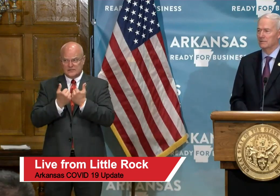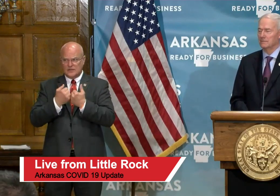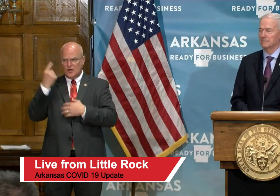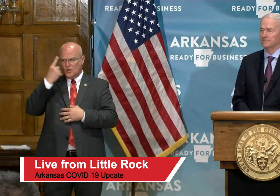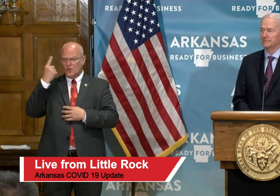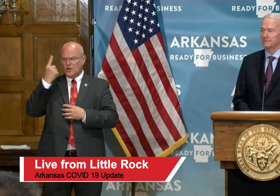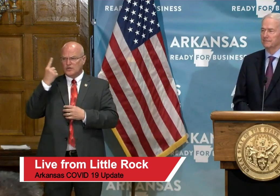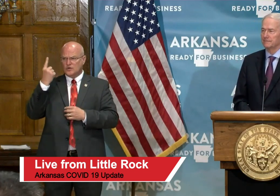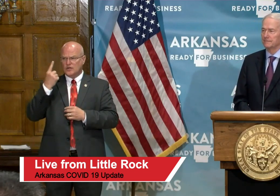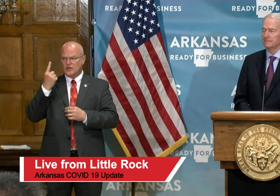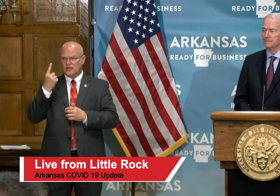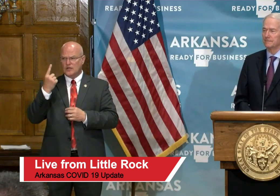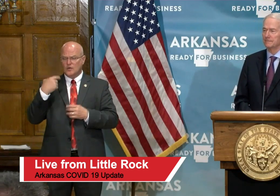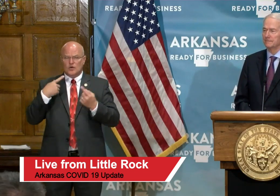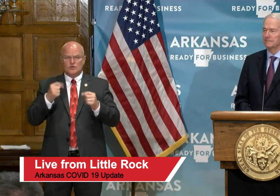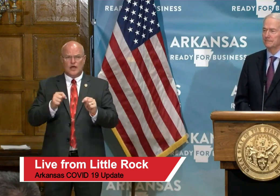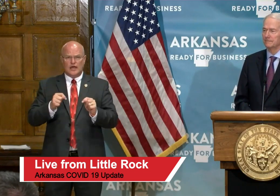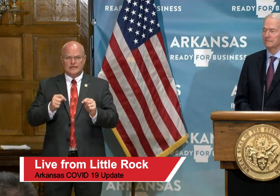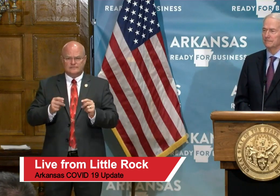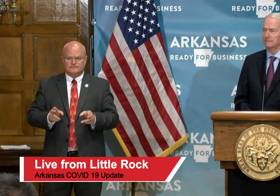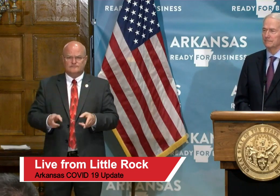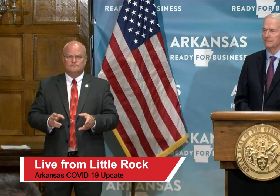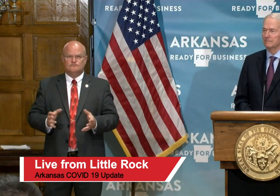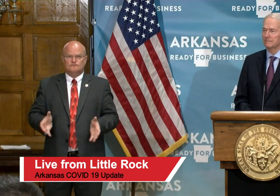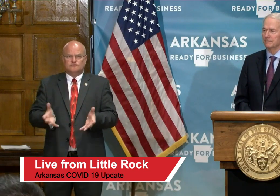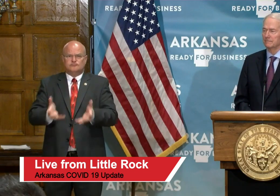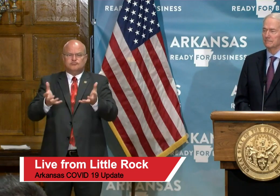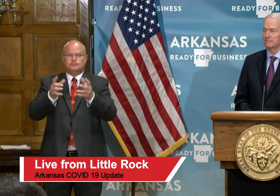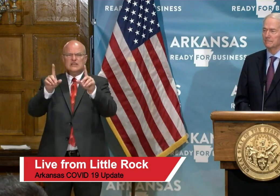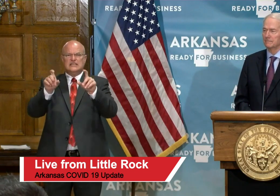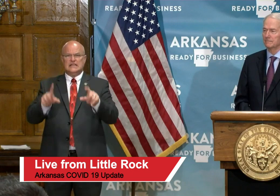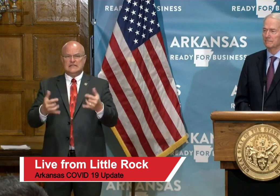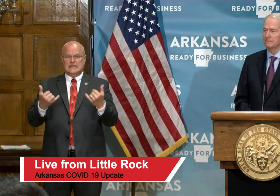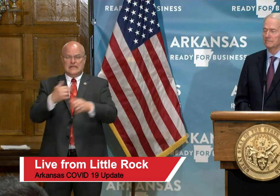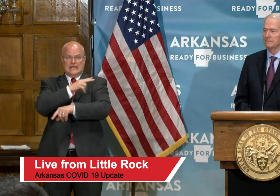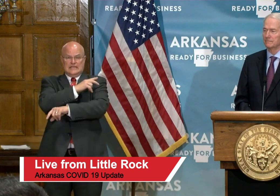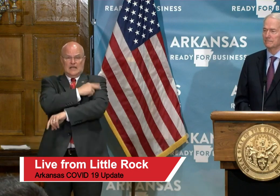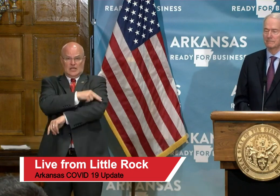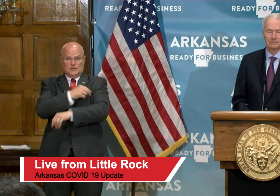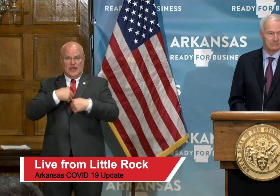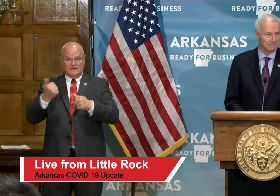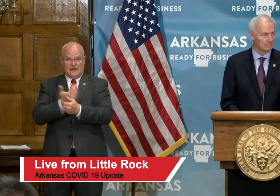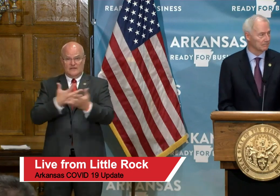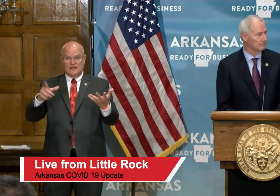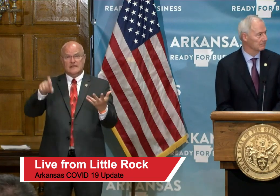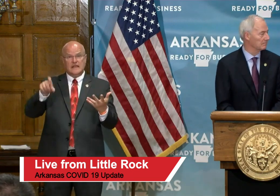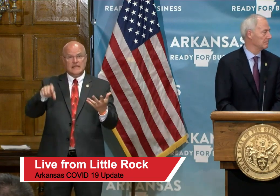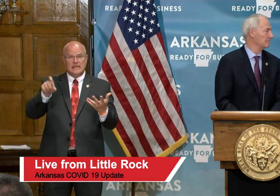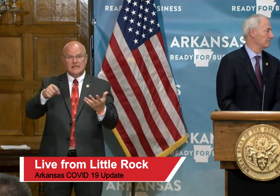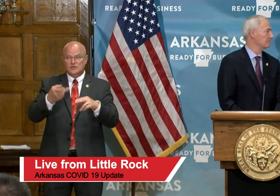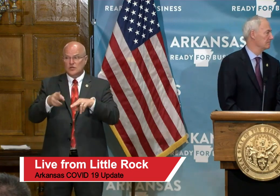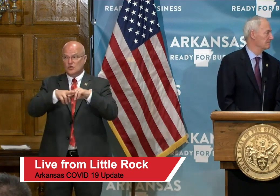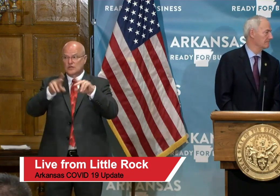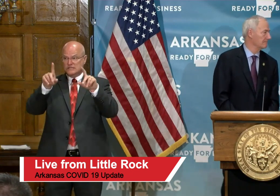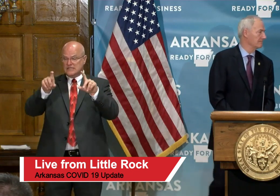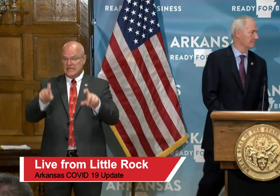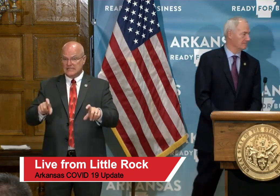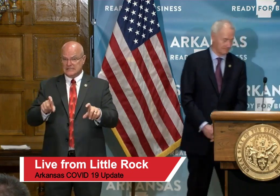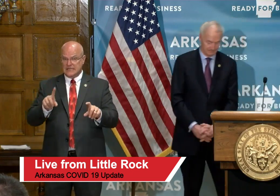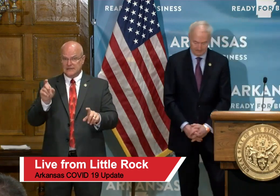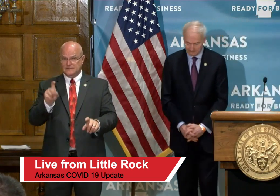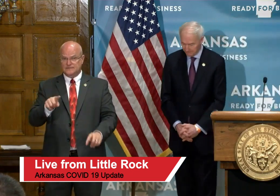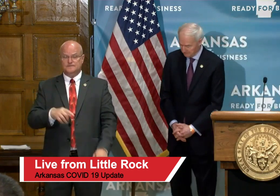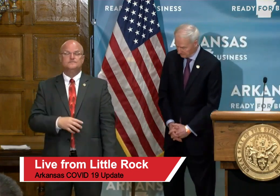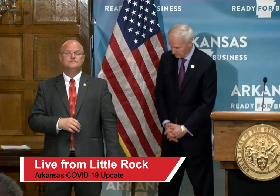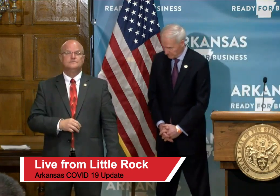wondering, since we're trying to ramp up testing, do hospitals now have everything they need to increase their testing?